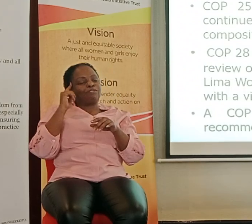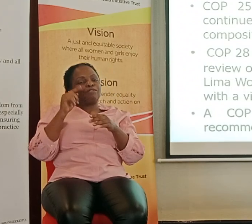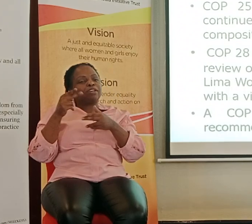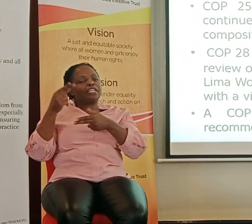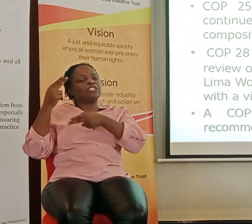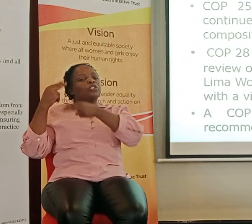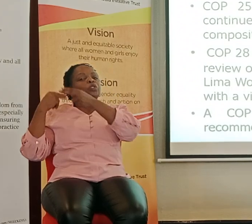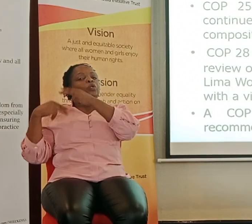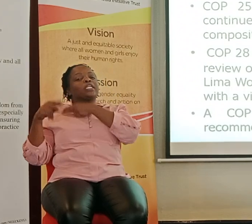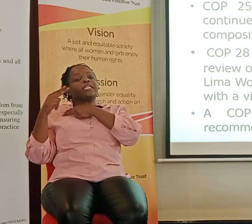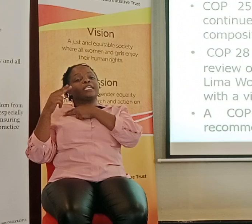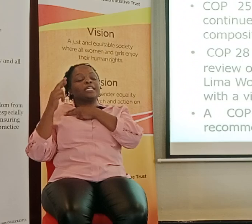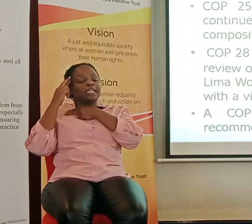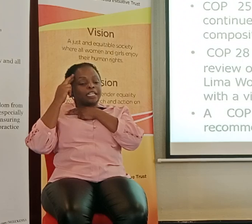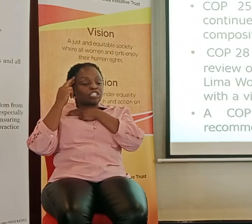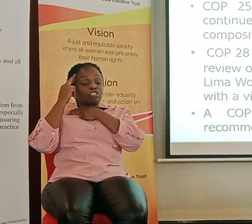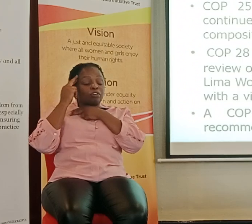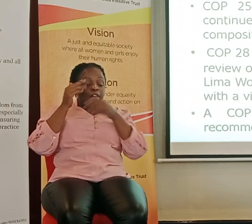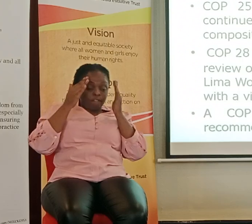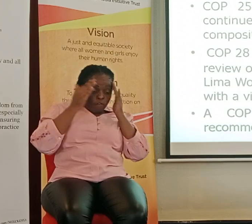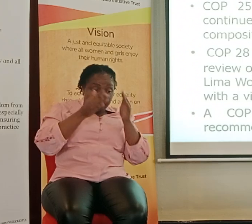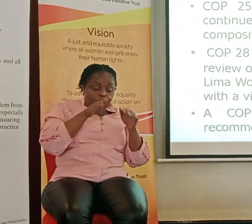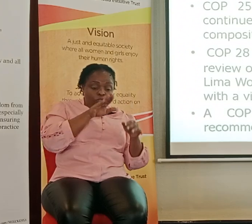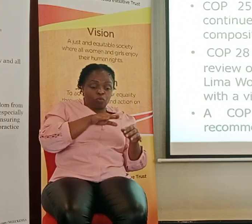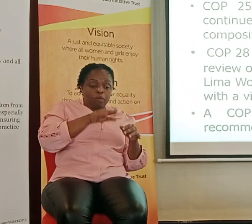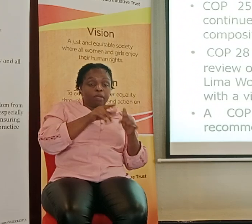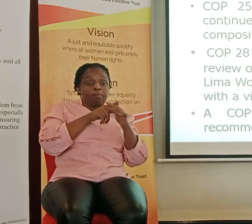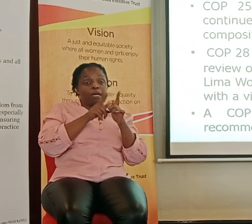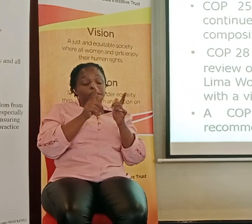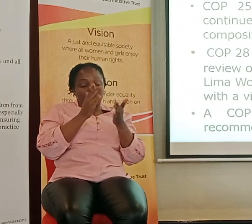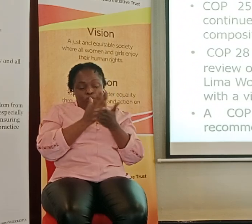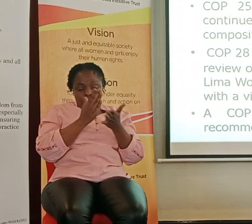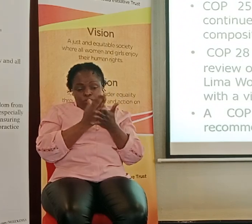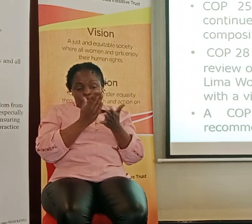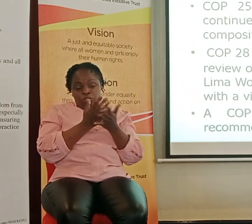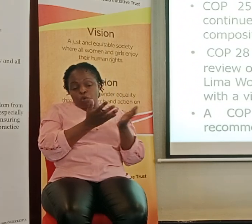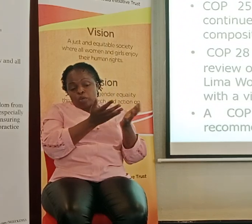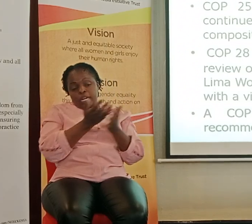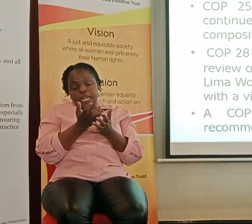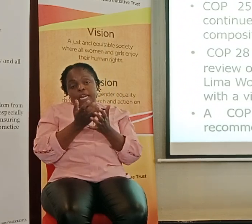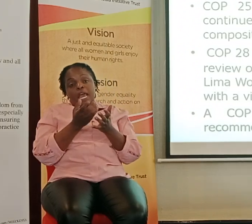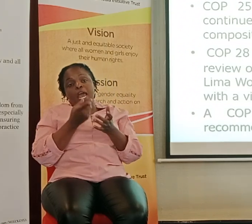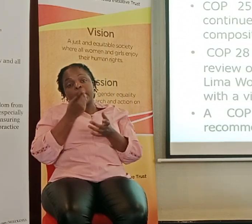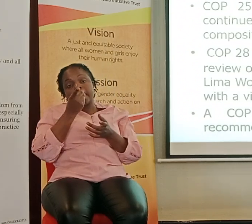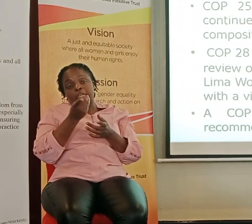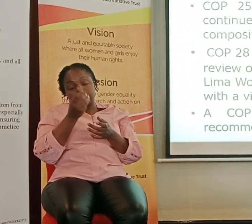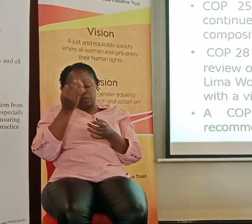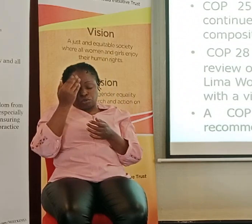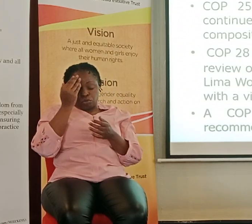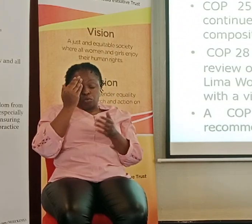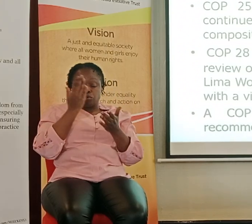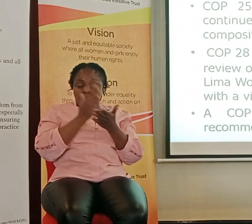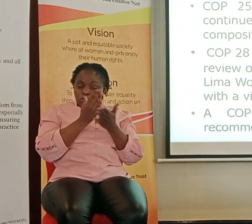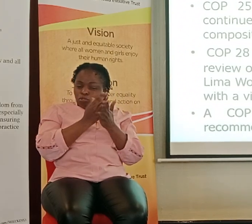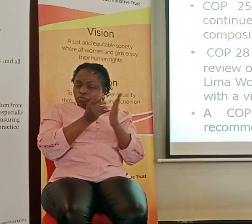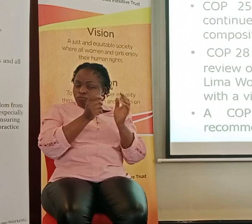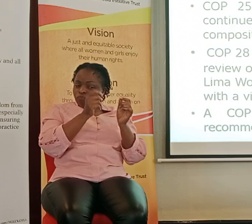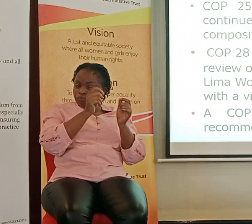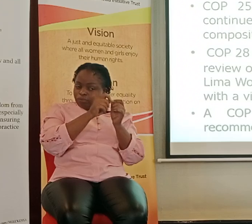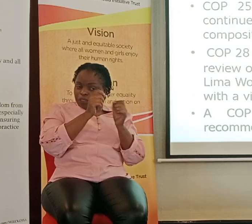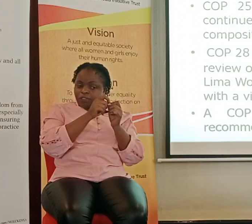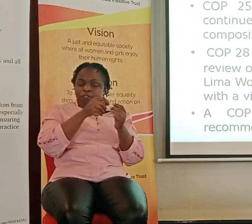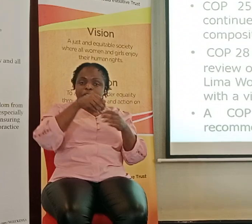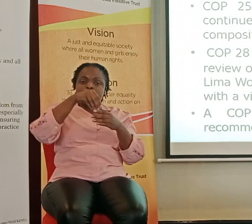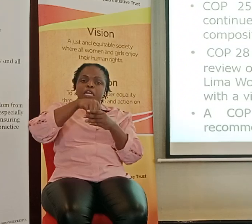as we move along, I think there's need for that desegregation so that we know, aspects of